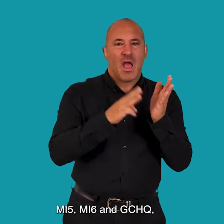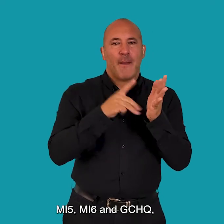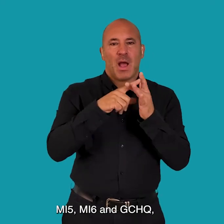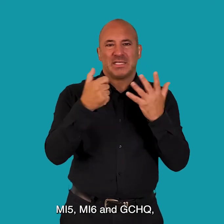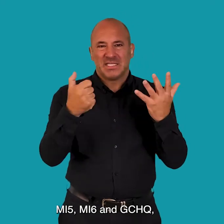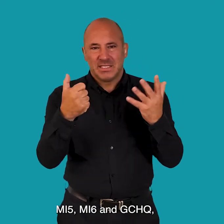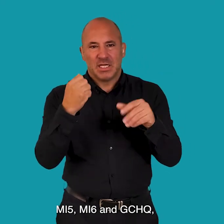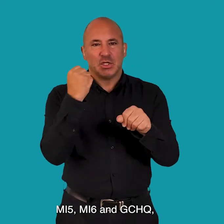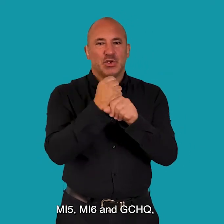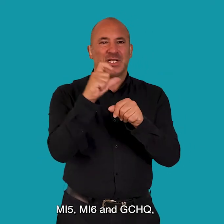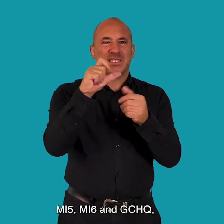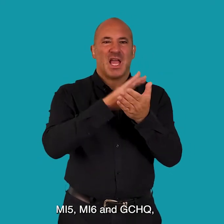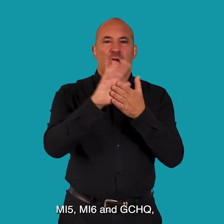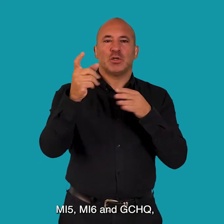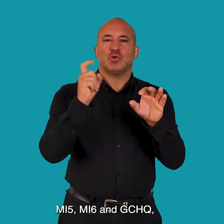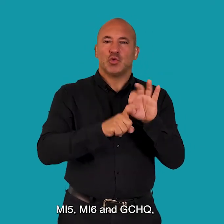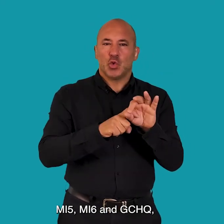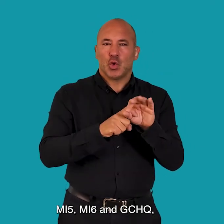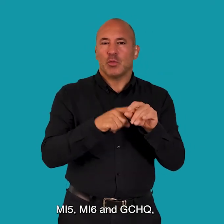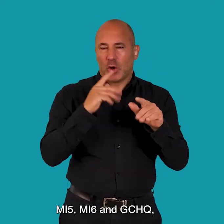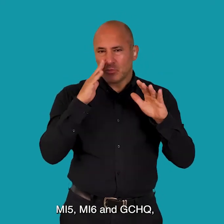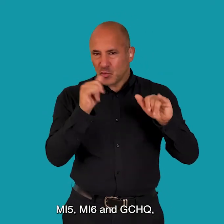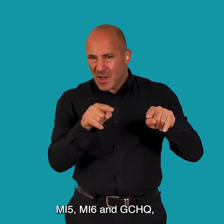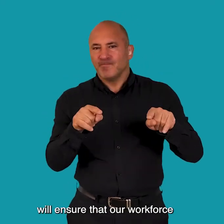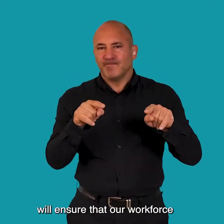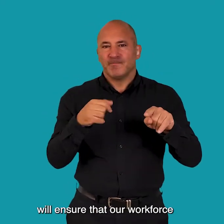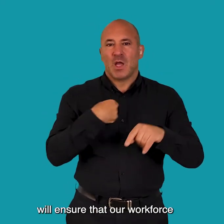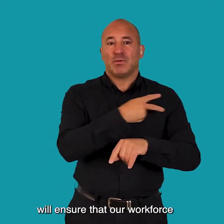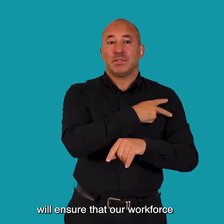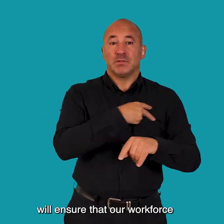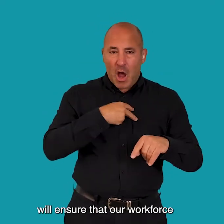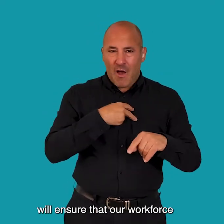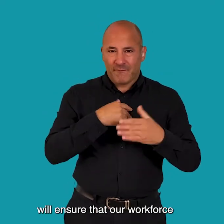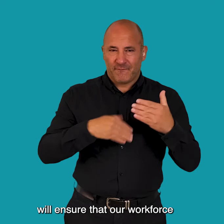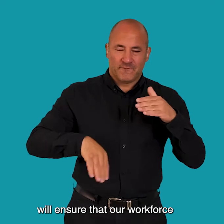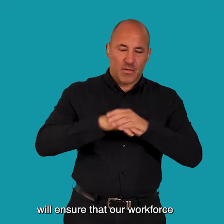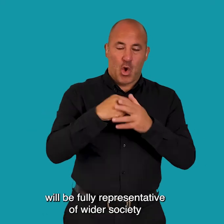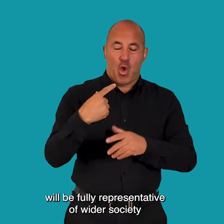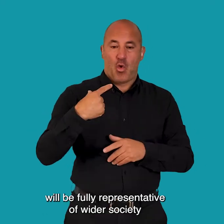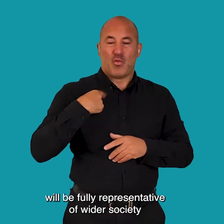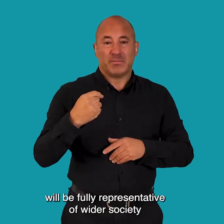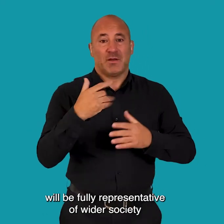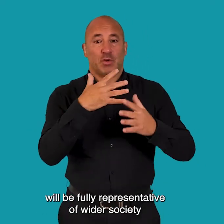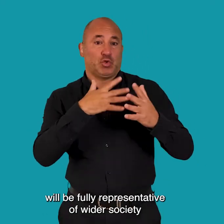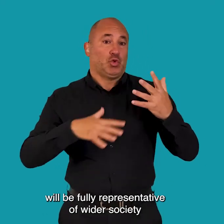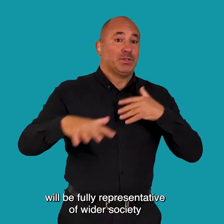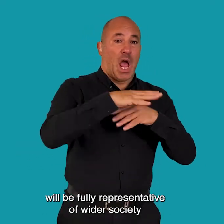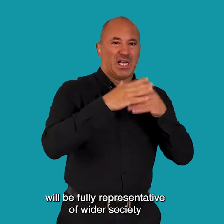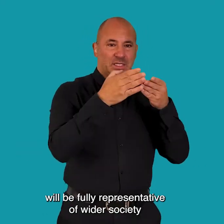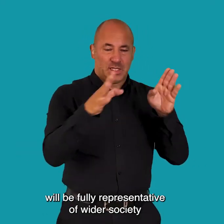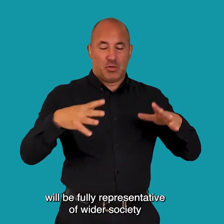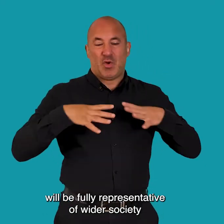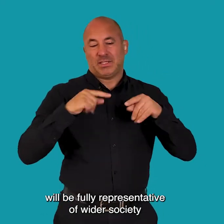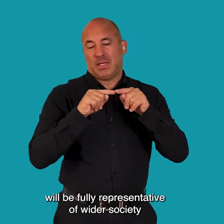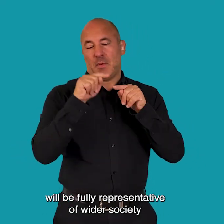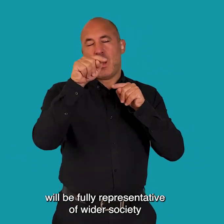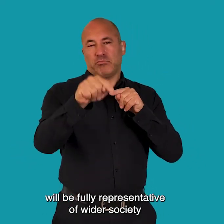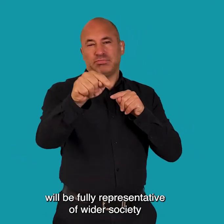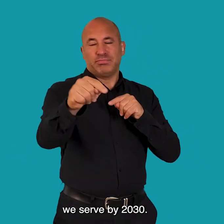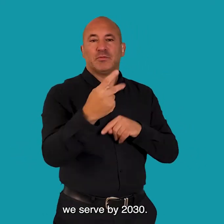MI5, MI6 and GCHQ, will ensure that our workforce will be fully representative of wider society we serve